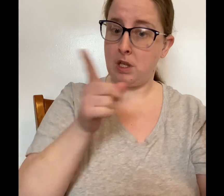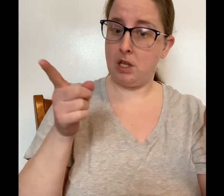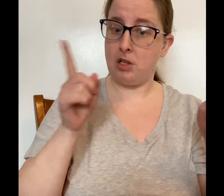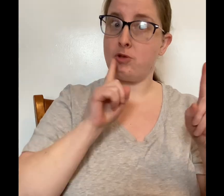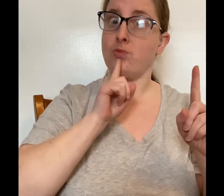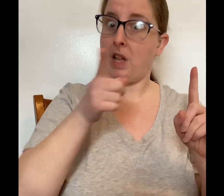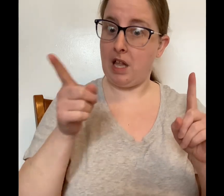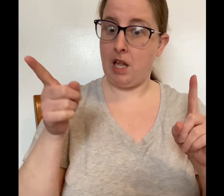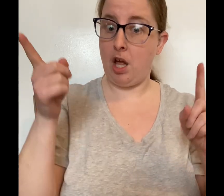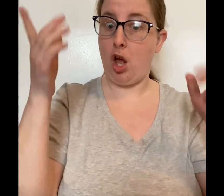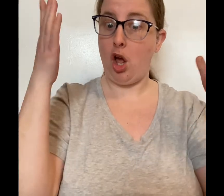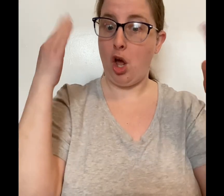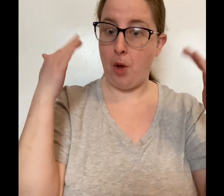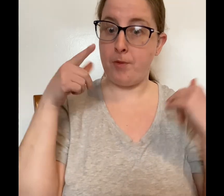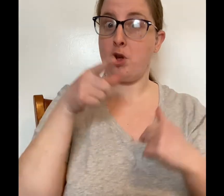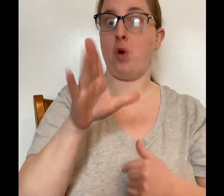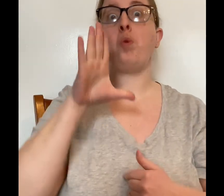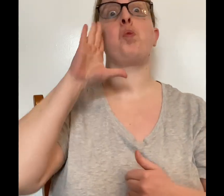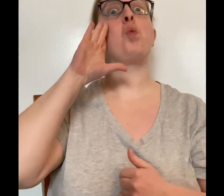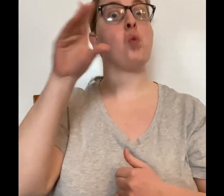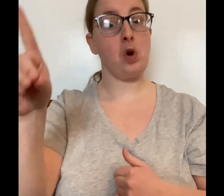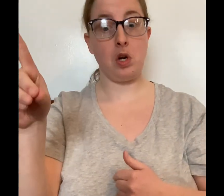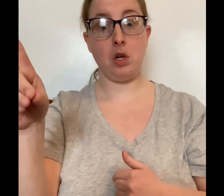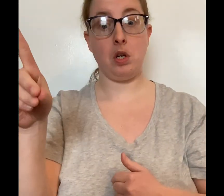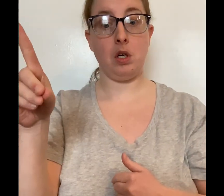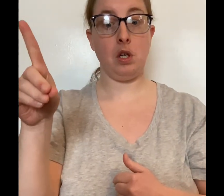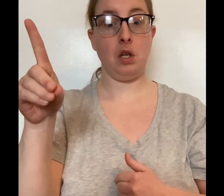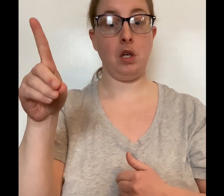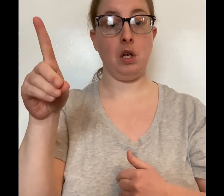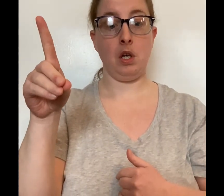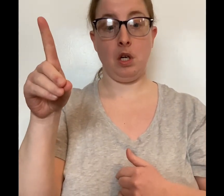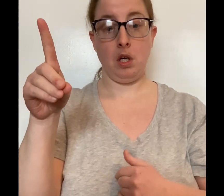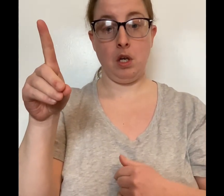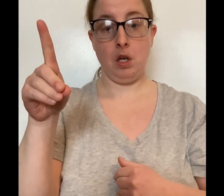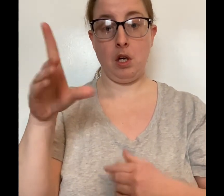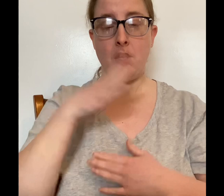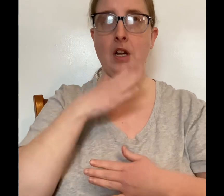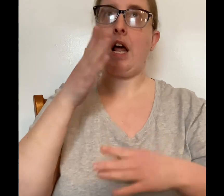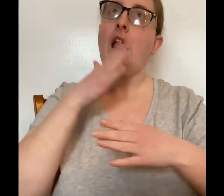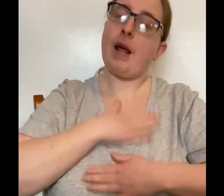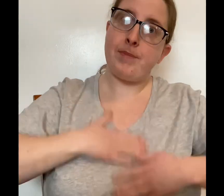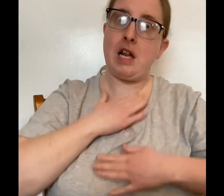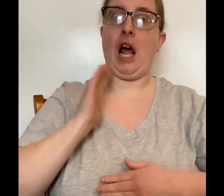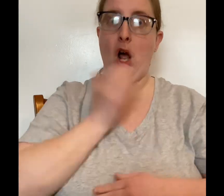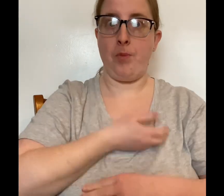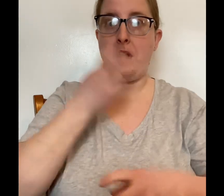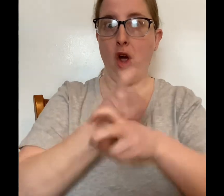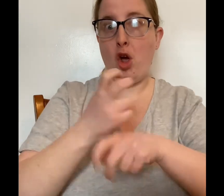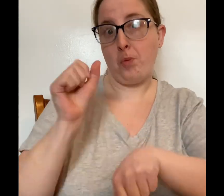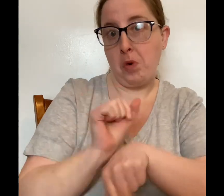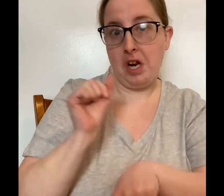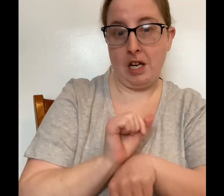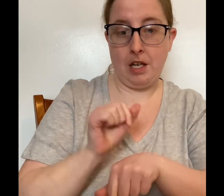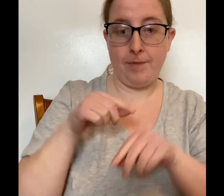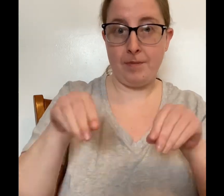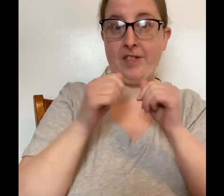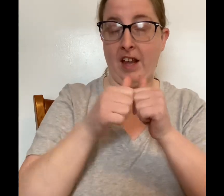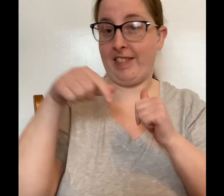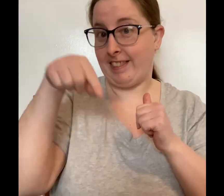really hope you would appreciate our hard work. We put together a